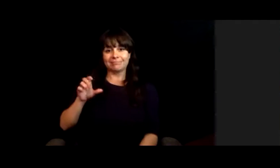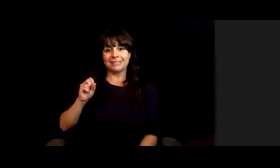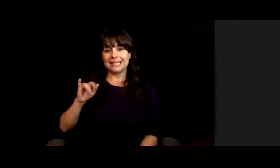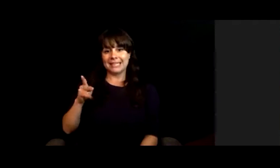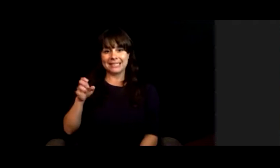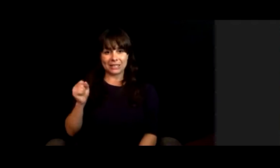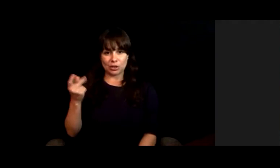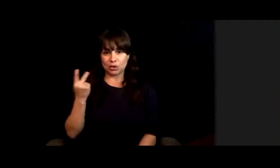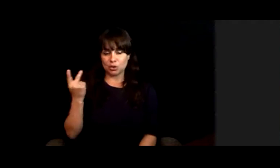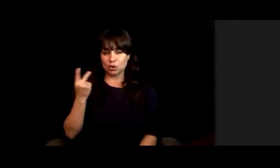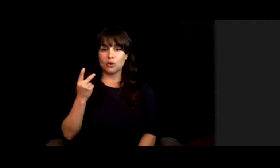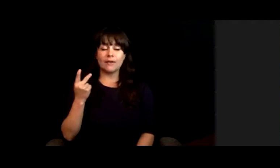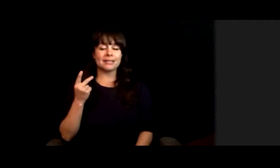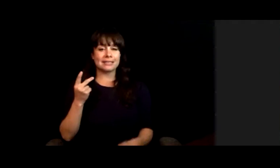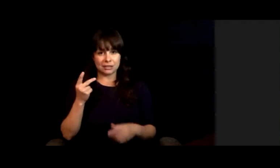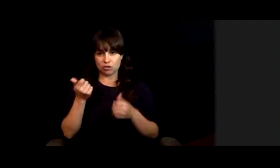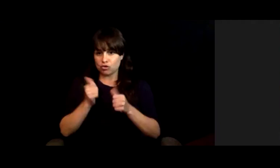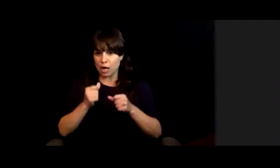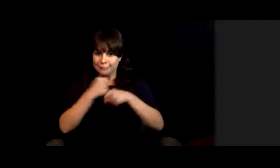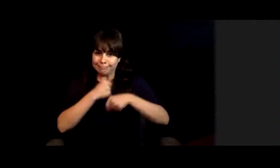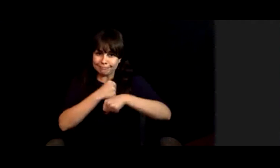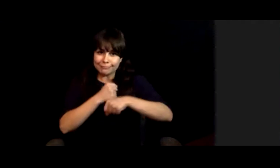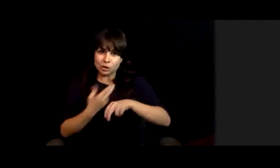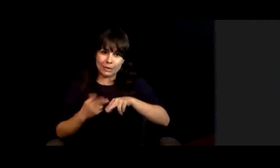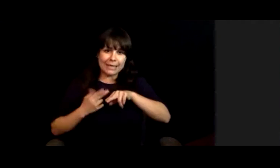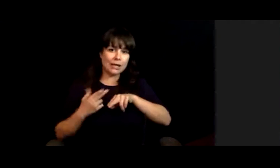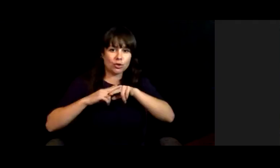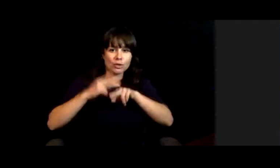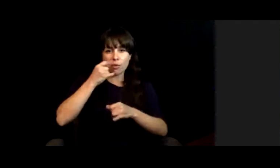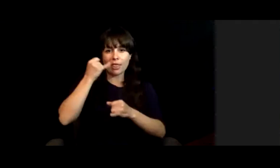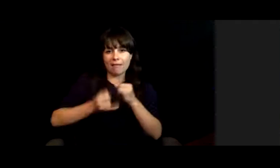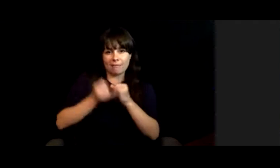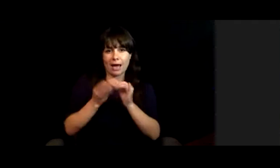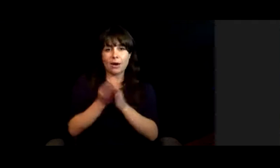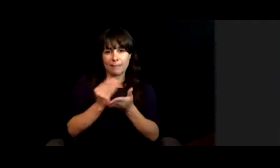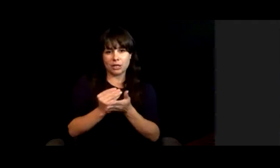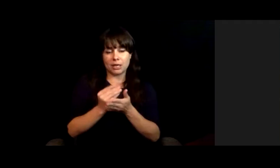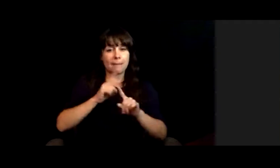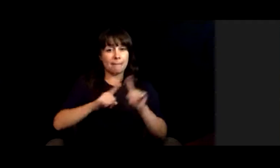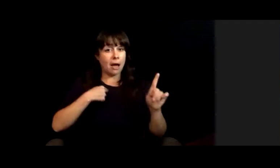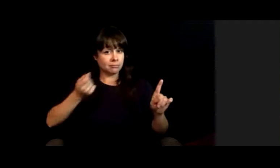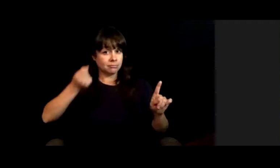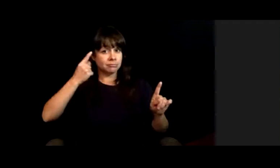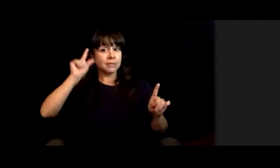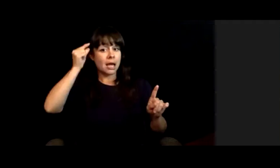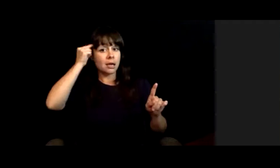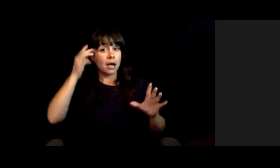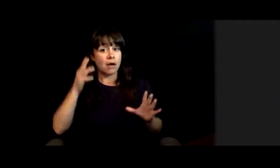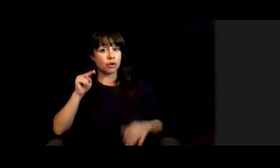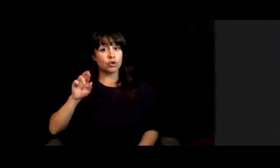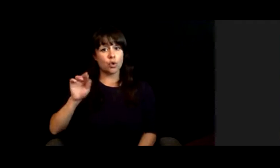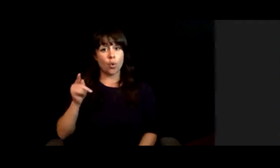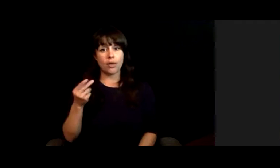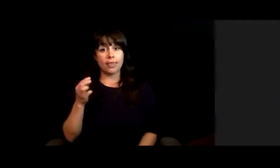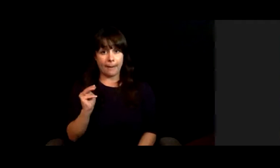to increase, to make sure those increases are in the final budget. But I know that Governor Northam has mentioned that that is something he is